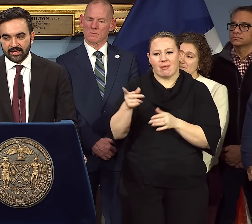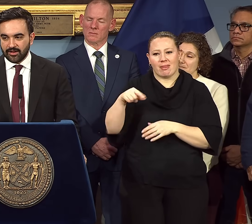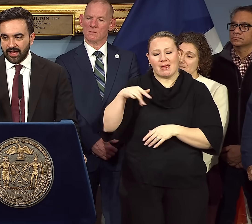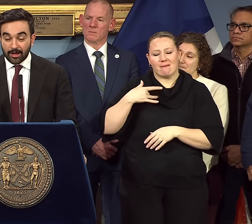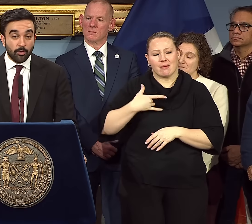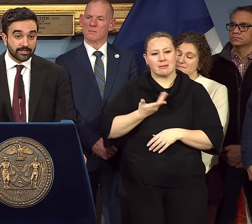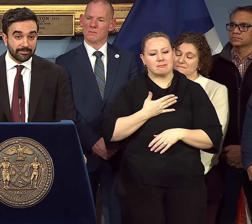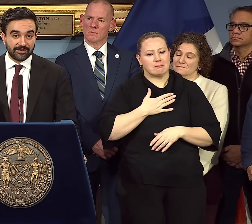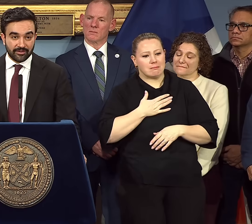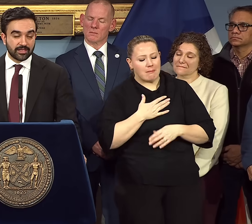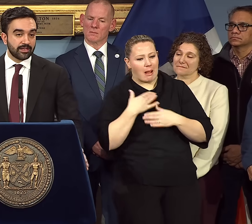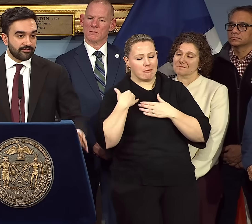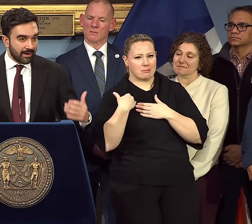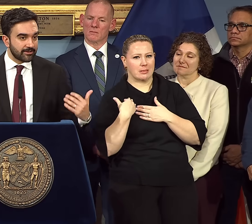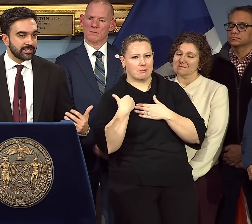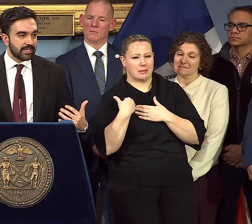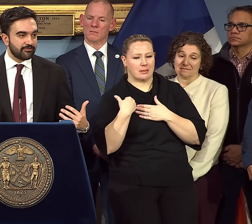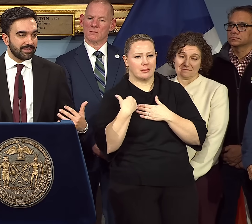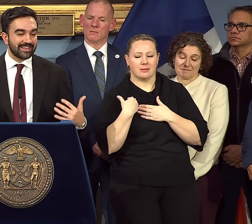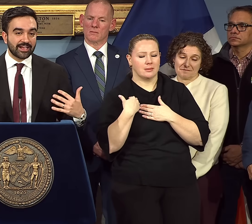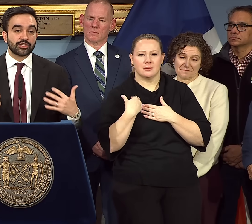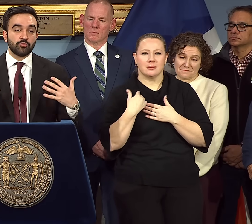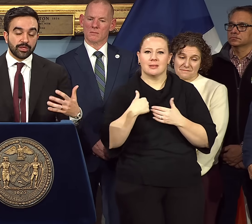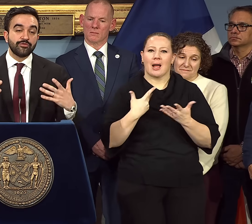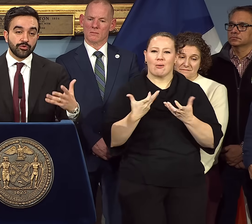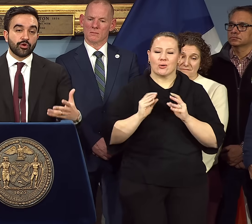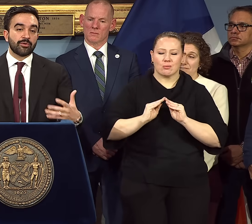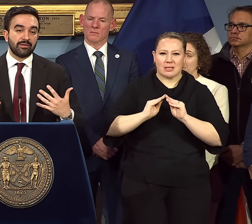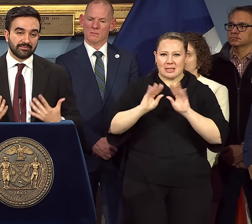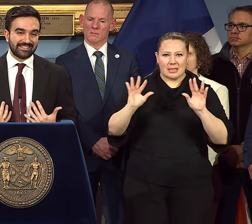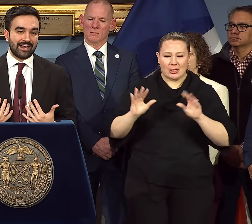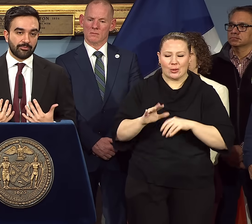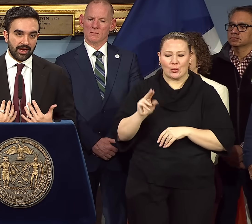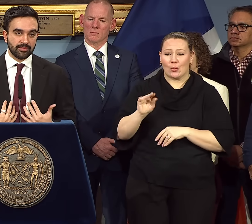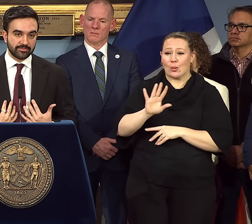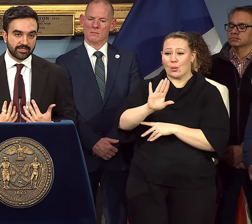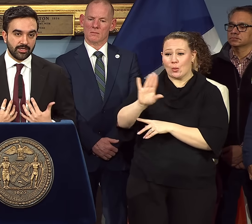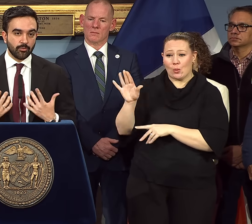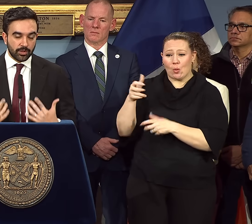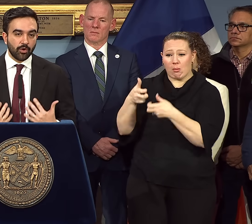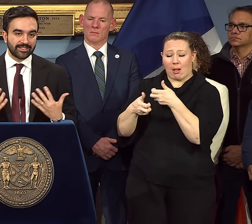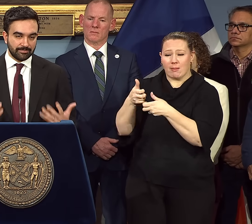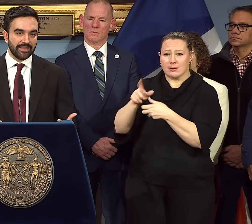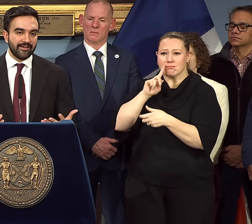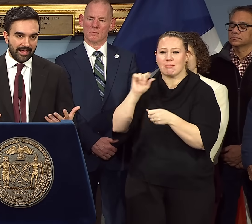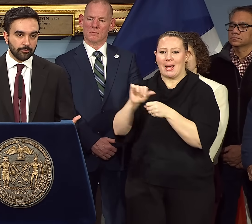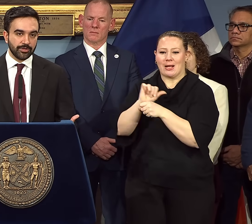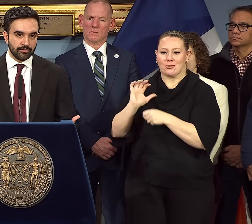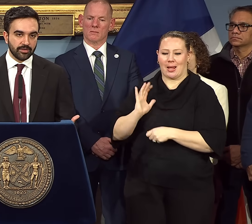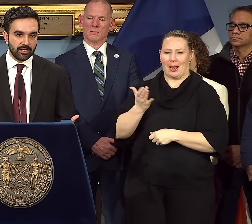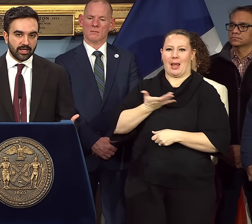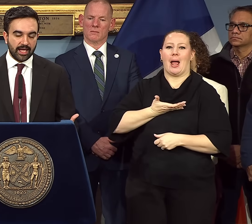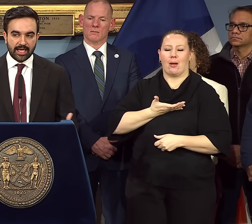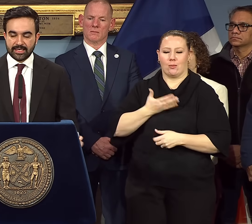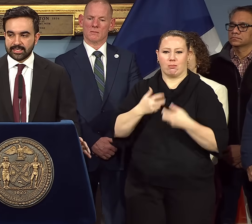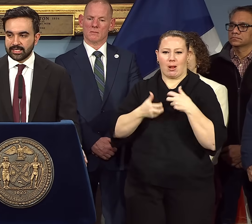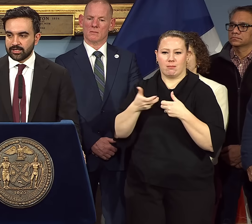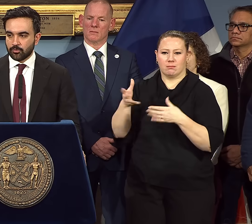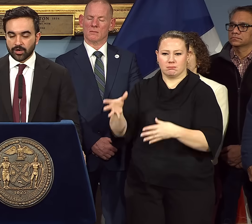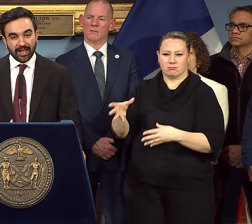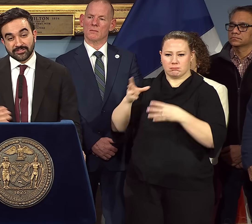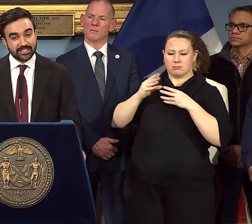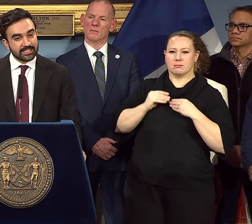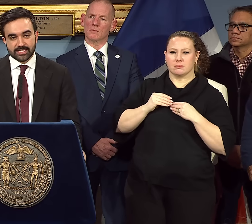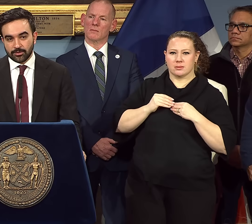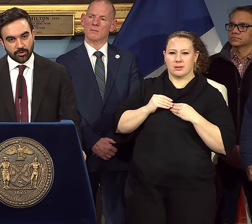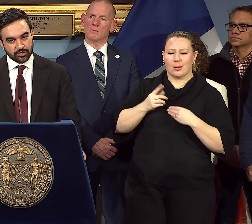And I want to make very clear from our city government that actually we view your problems as our problems. We want to be there to help you. And